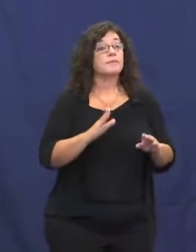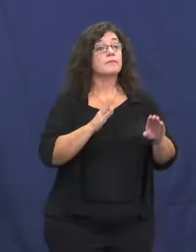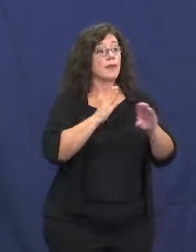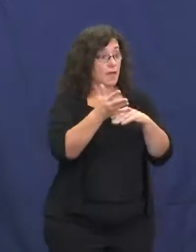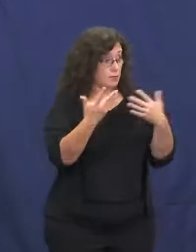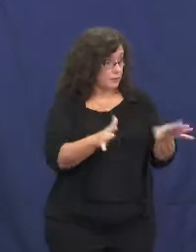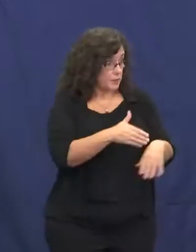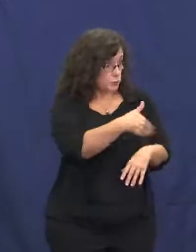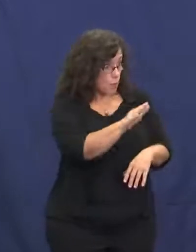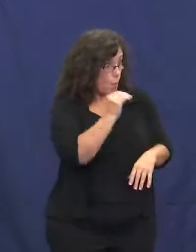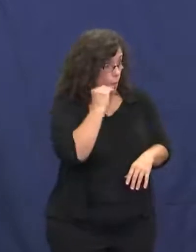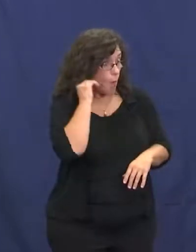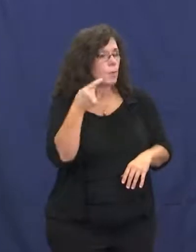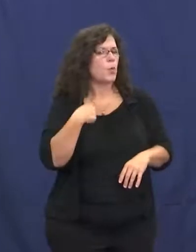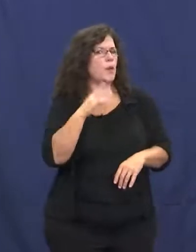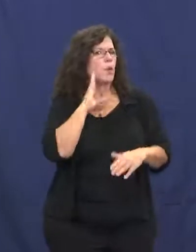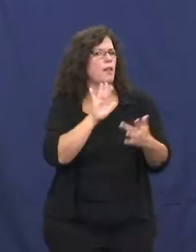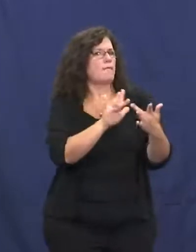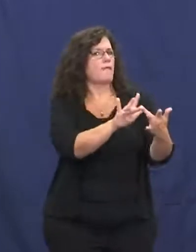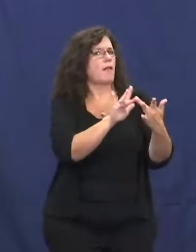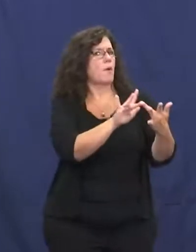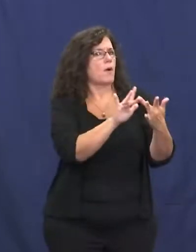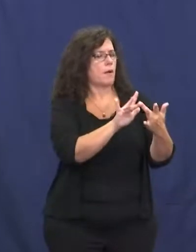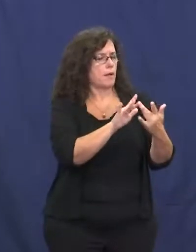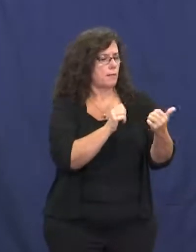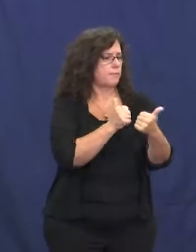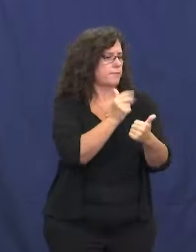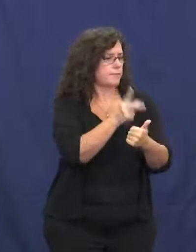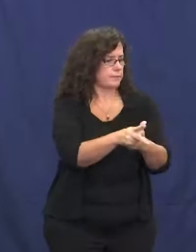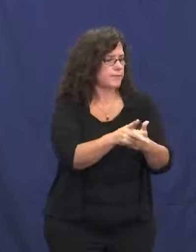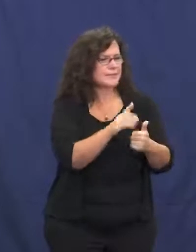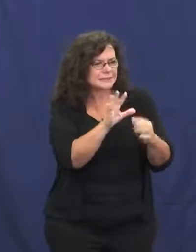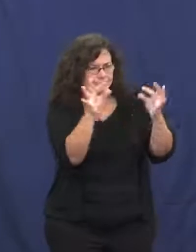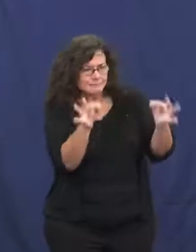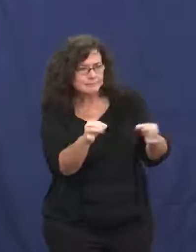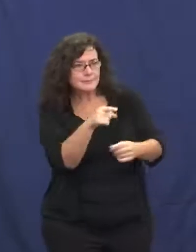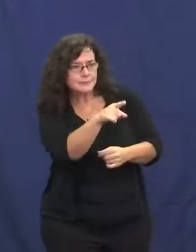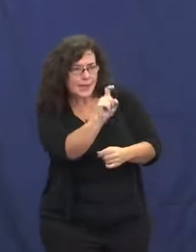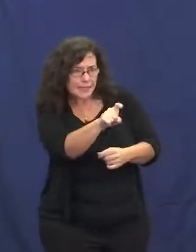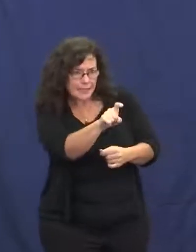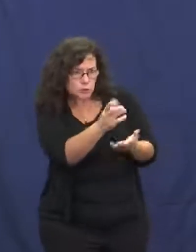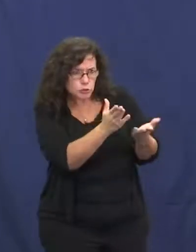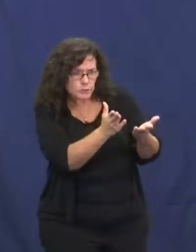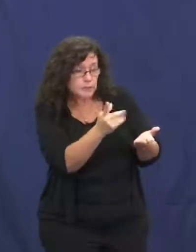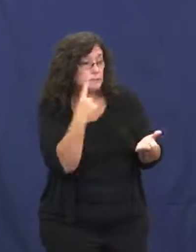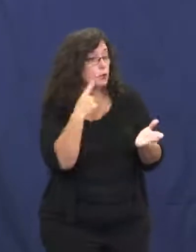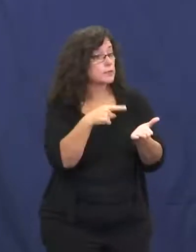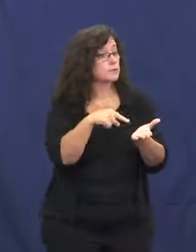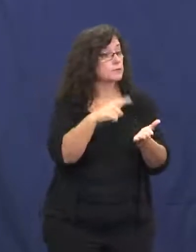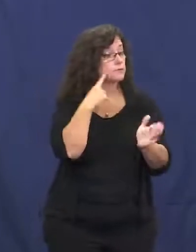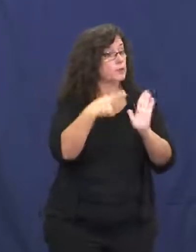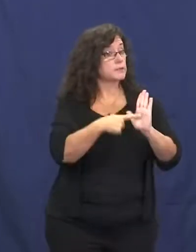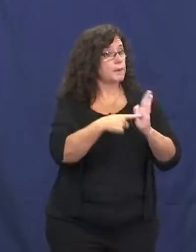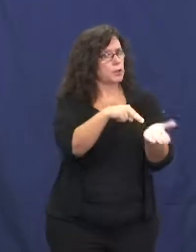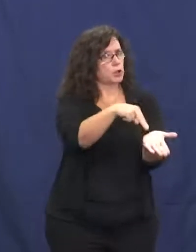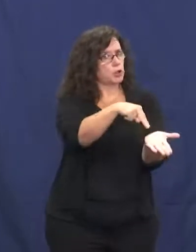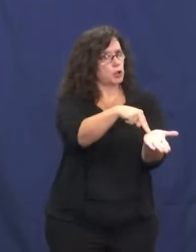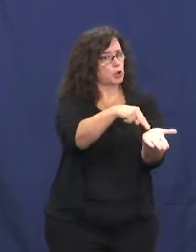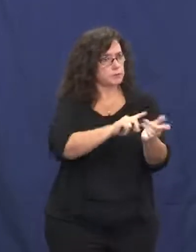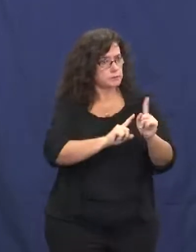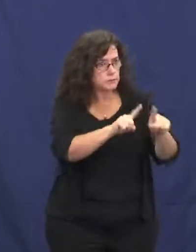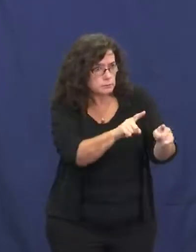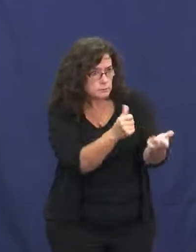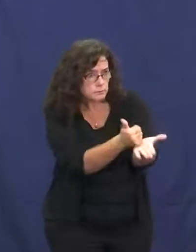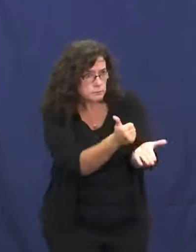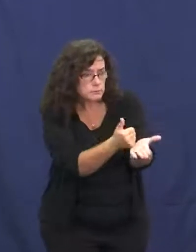which type of services they need. For example, some of them may need a public health nurse, and we're partnering with the public health department as